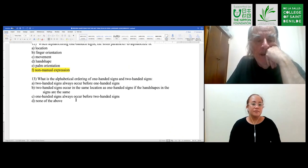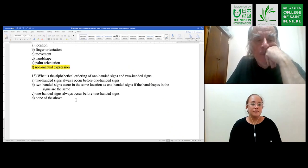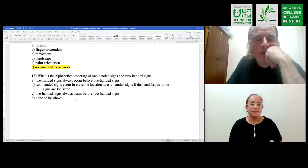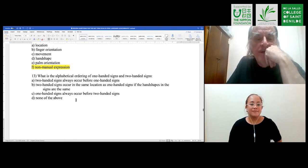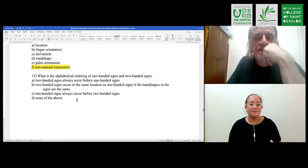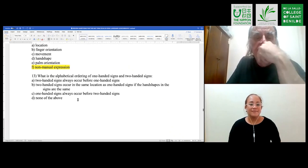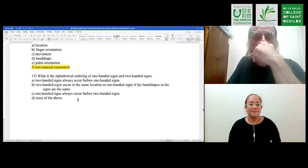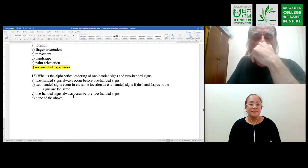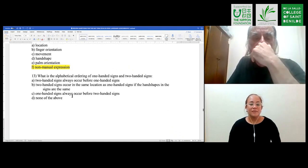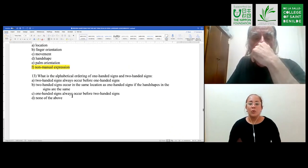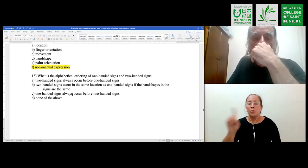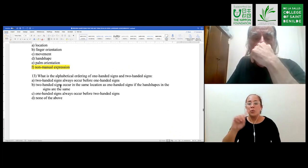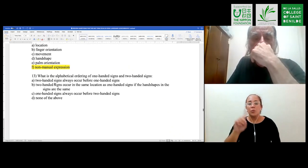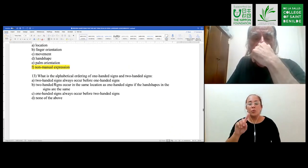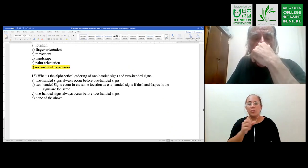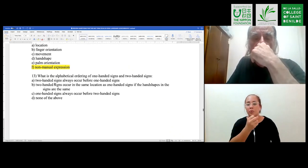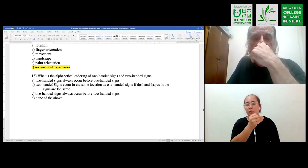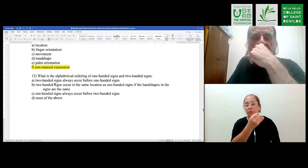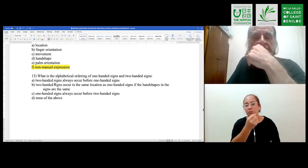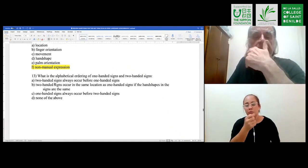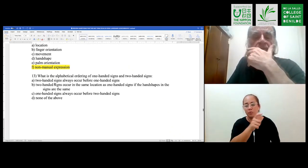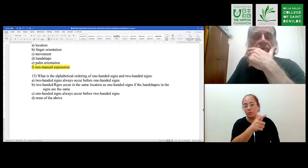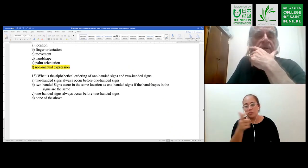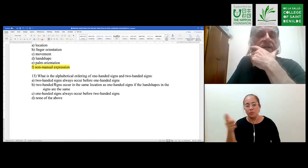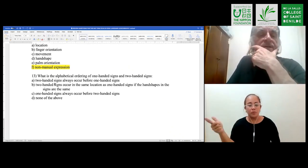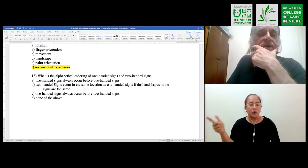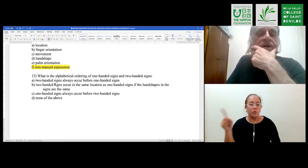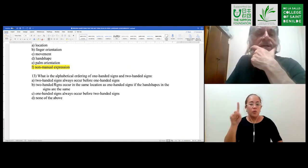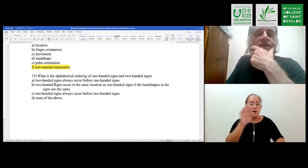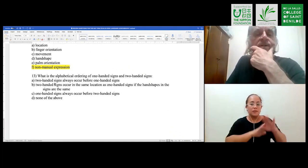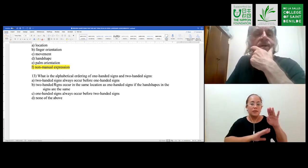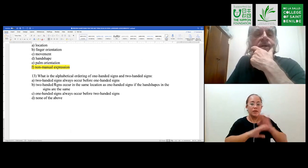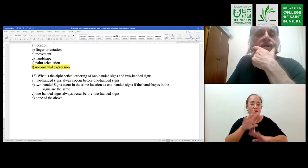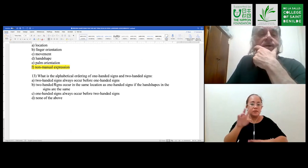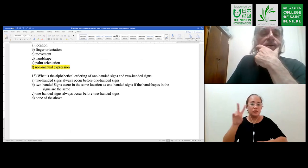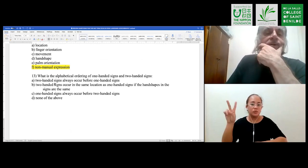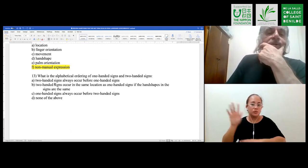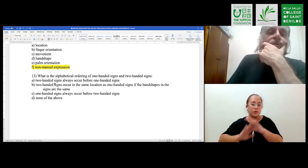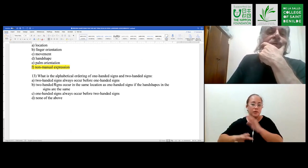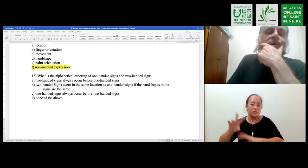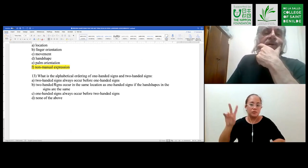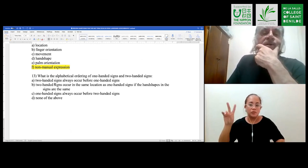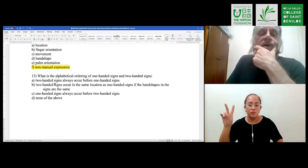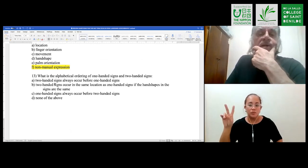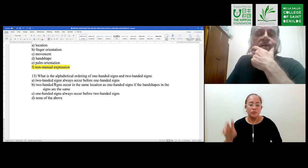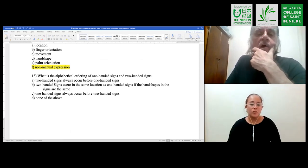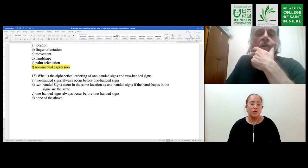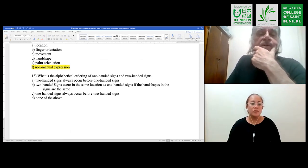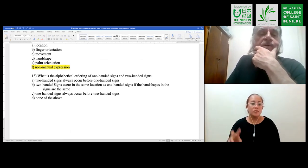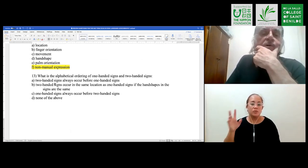And what is the alphabetical ordering of one-handed and two-handed signs? Two-handed signs always